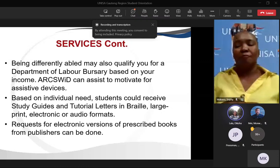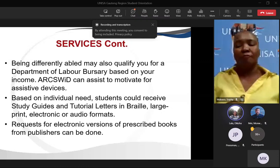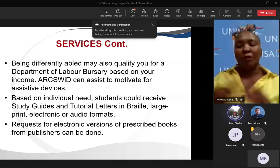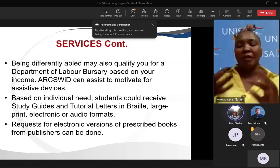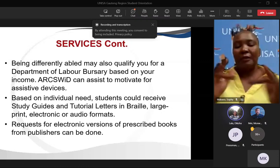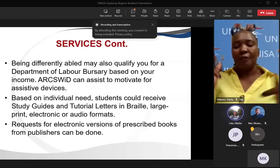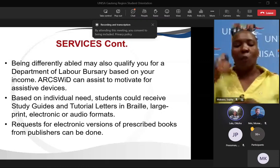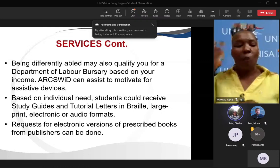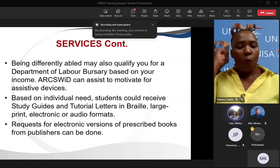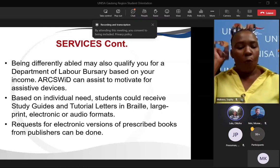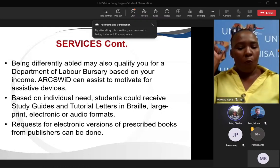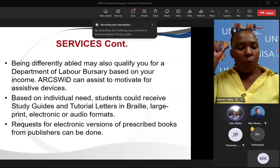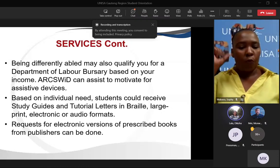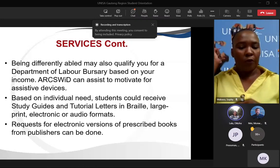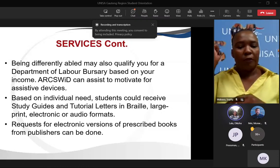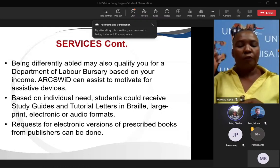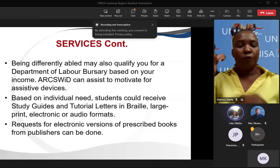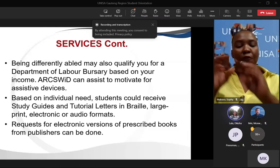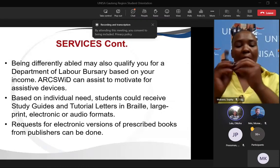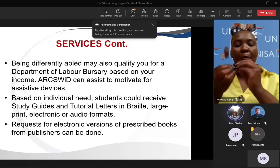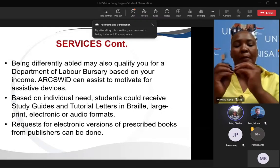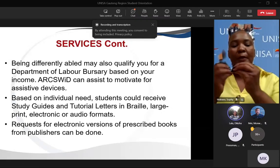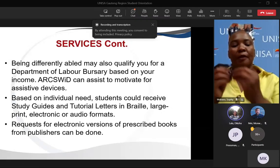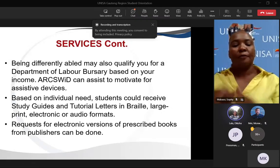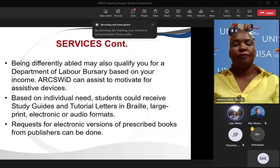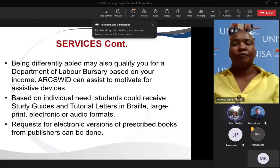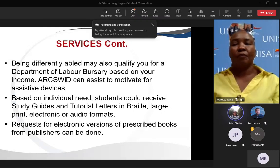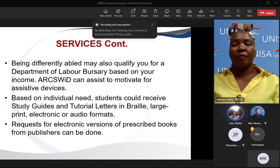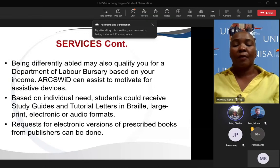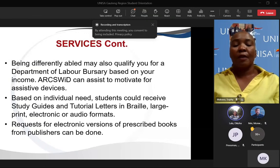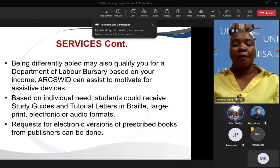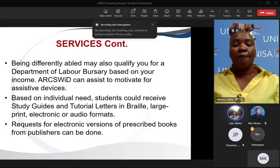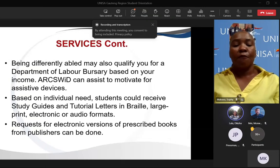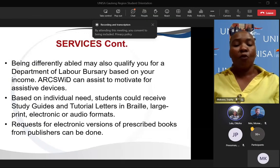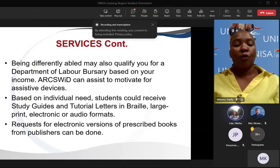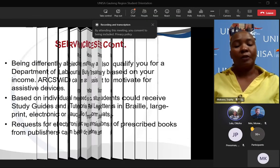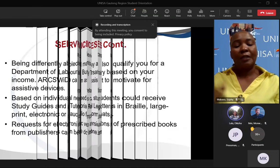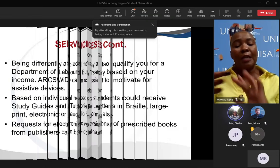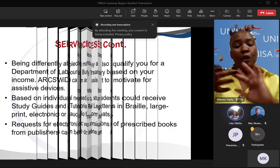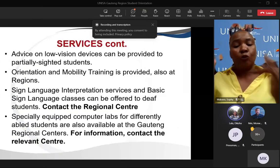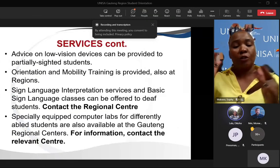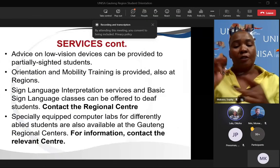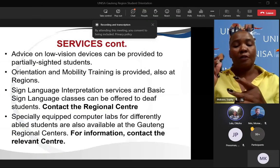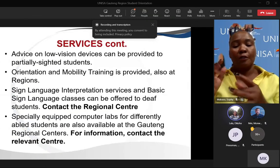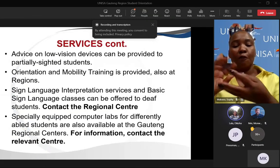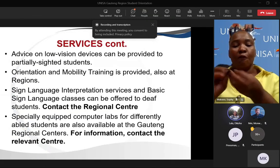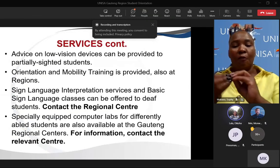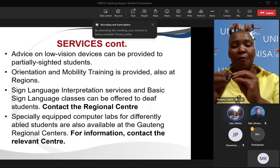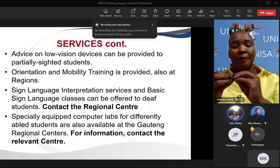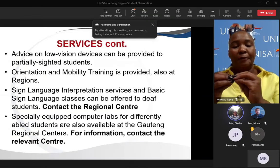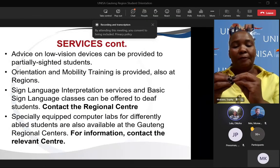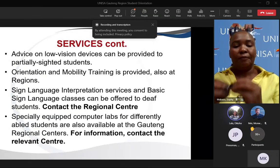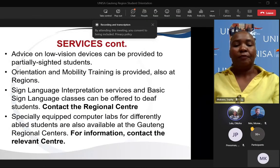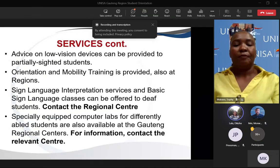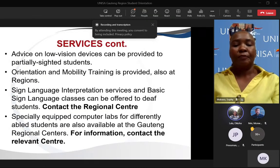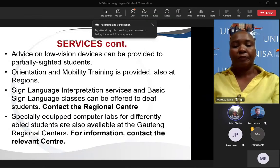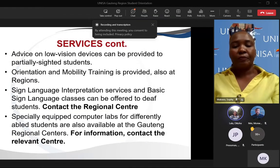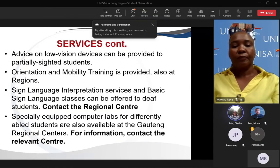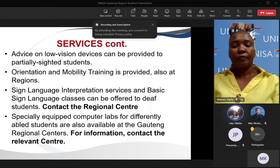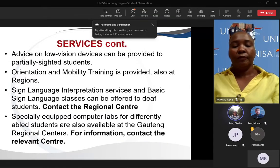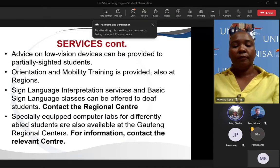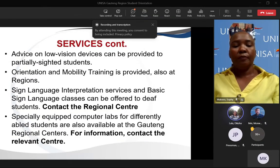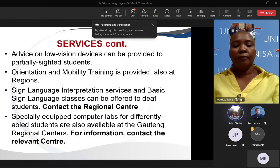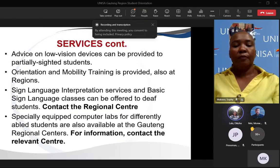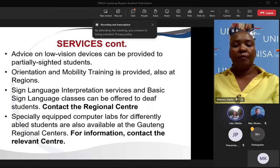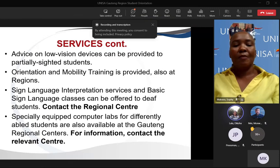request for electronic versions of prescribed books from Publishers can also be done advice